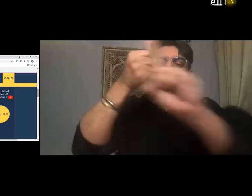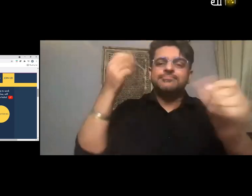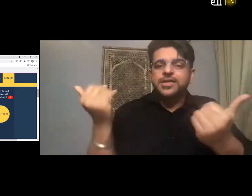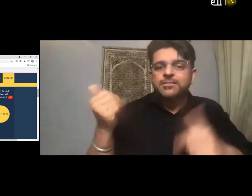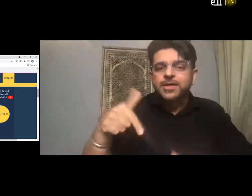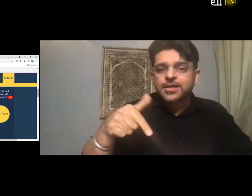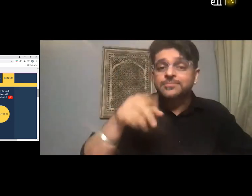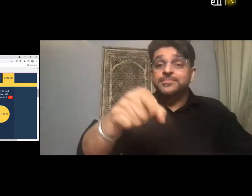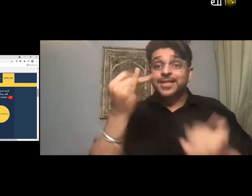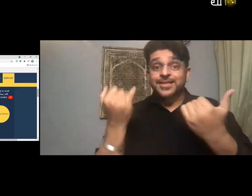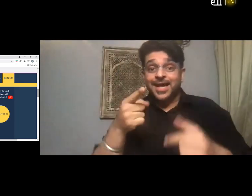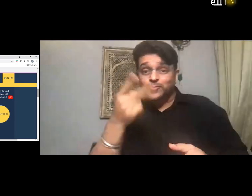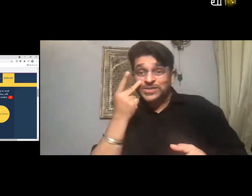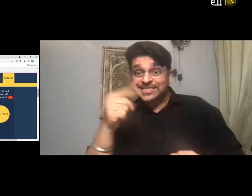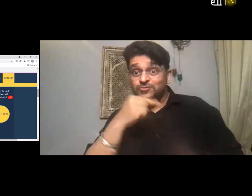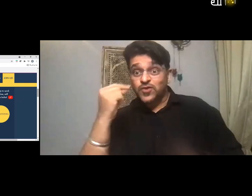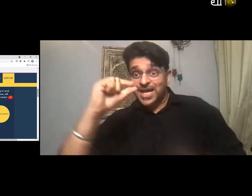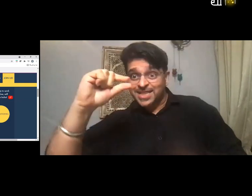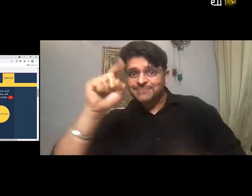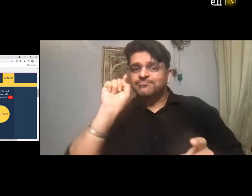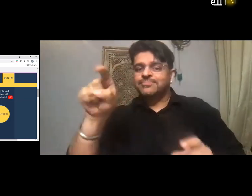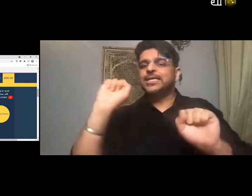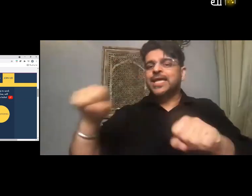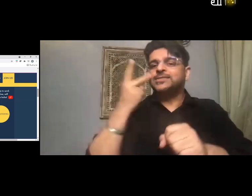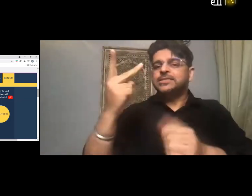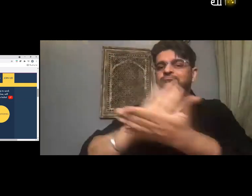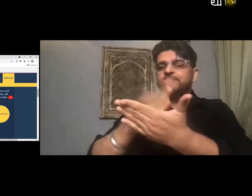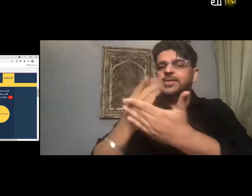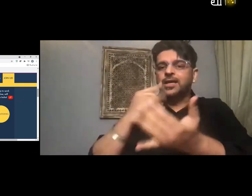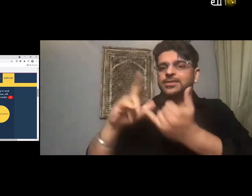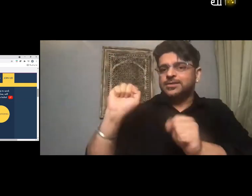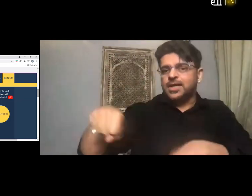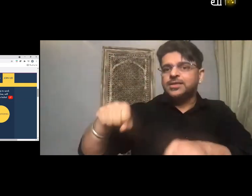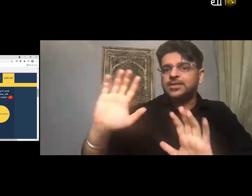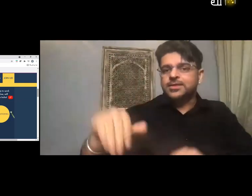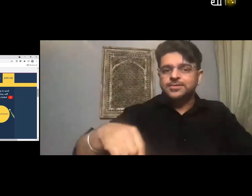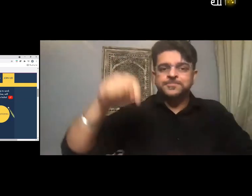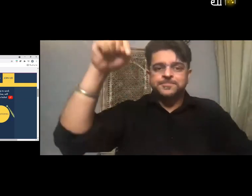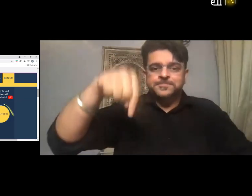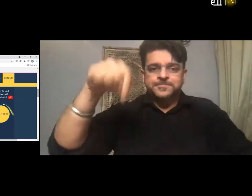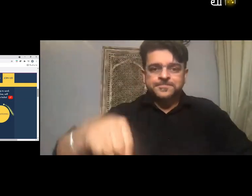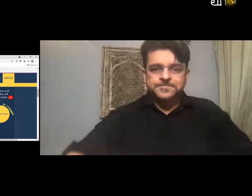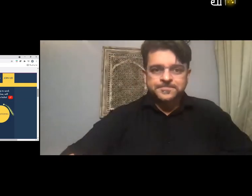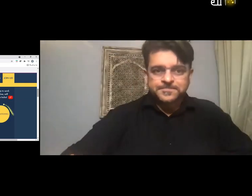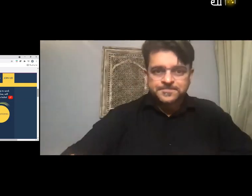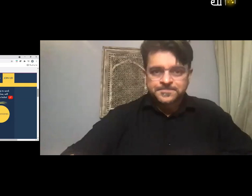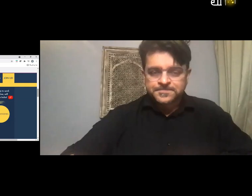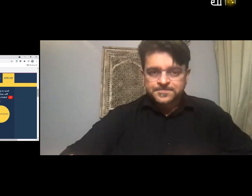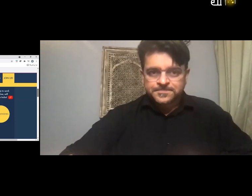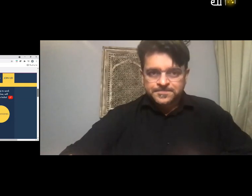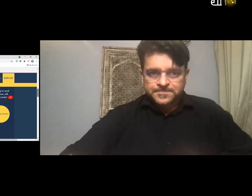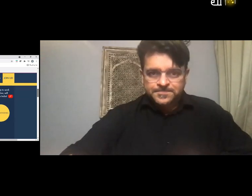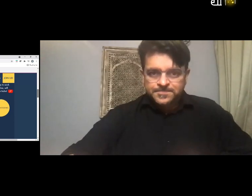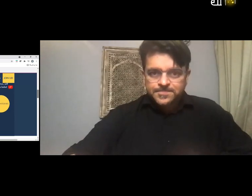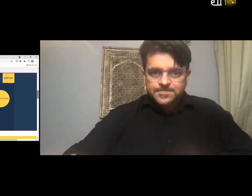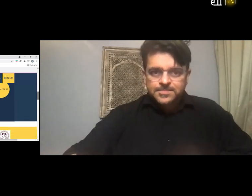and we have to work in a collective to make that kind of an impact. Now you can see the red button. You can see the translation in ISL there. Go down,